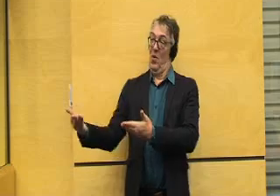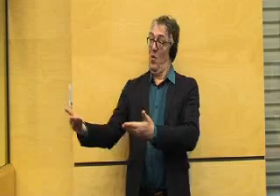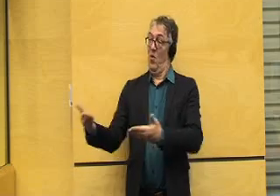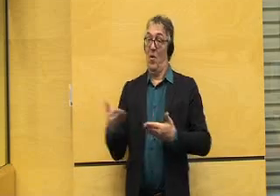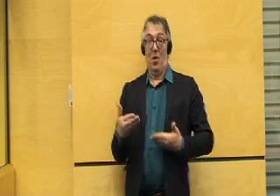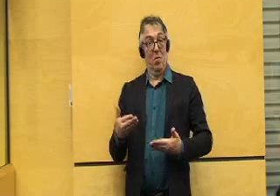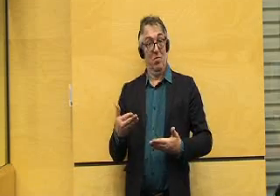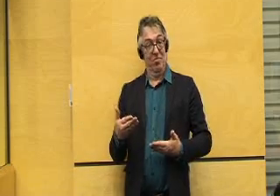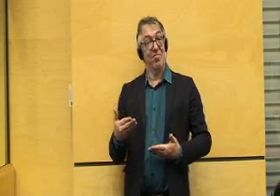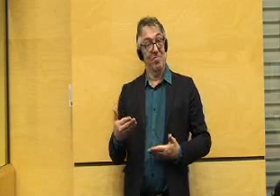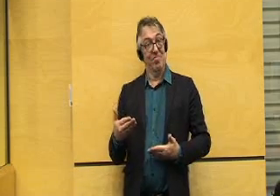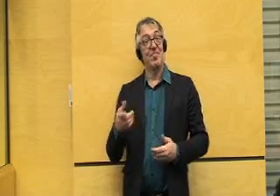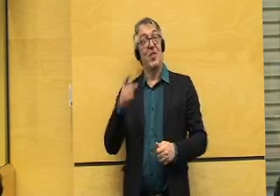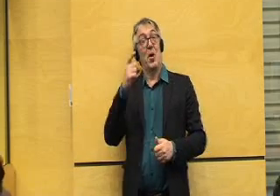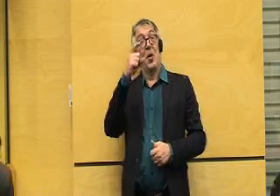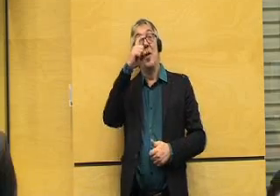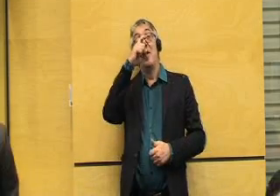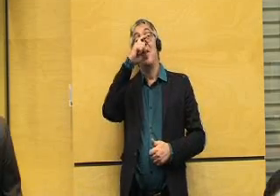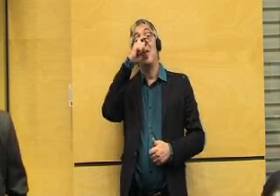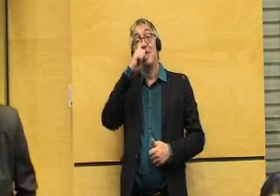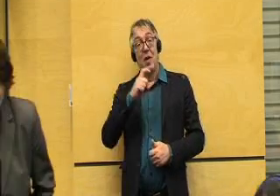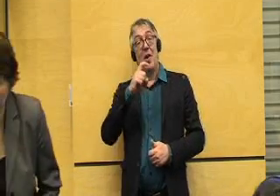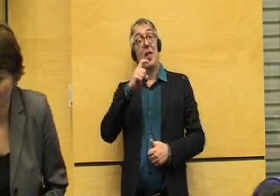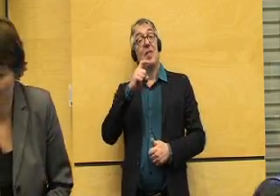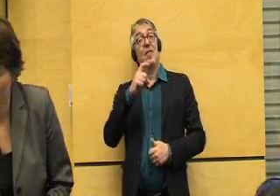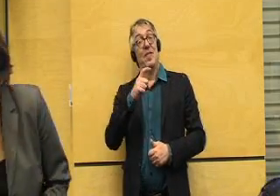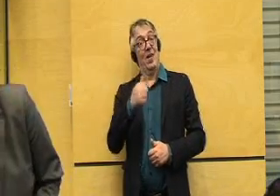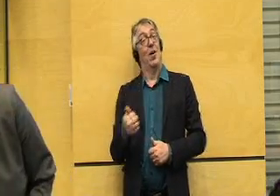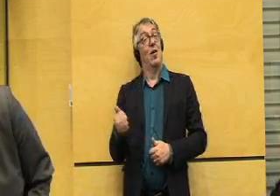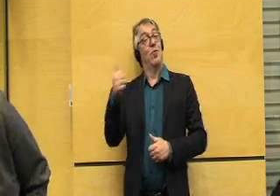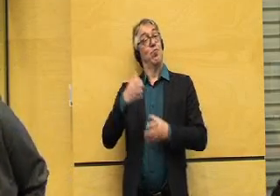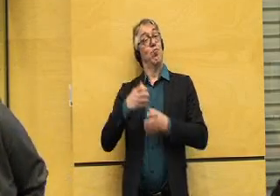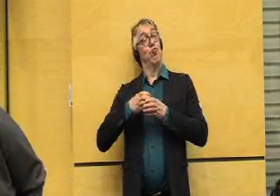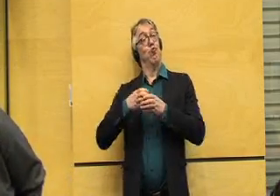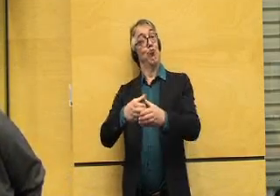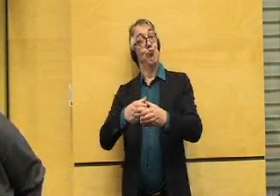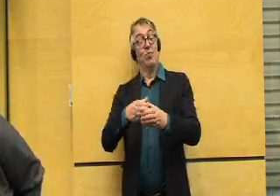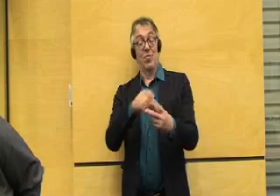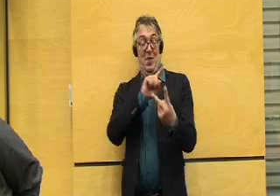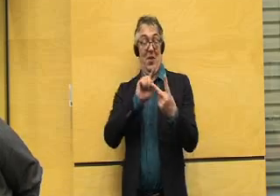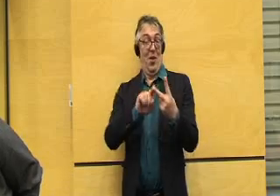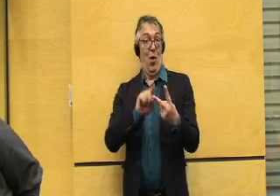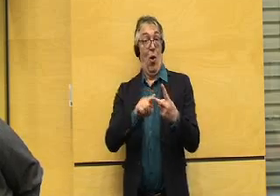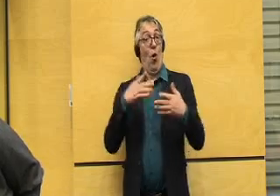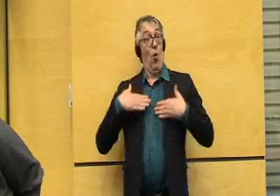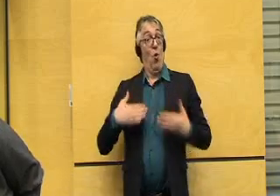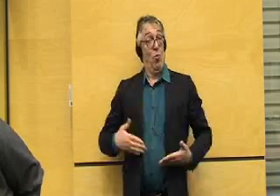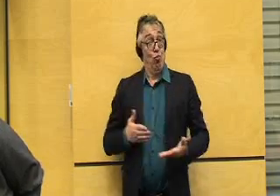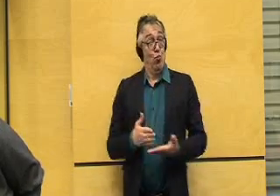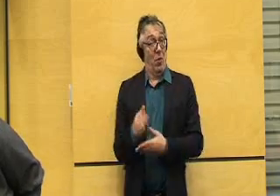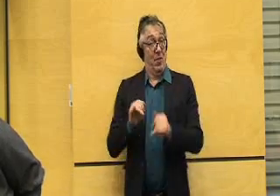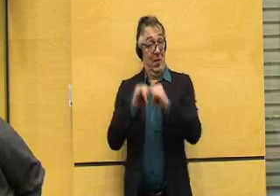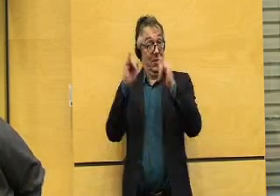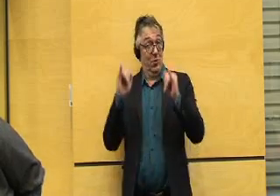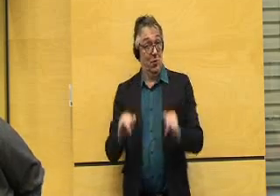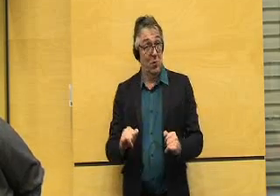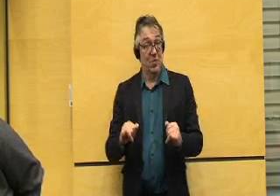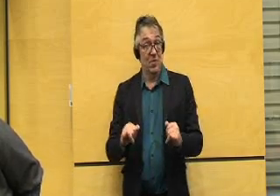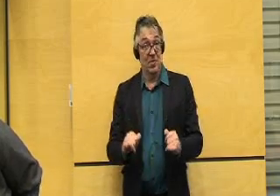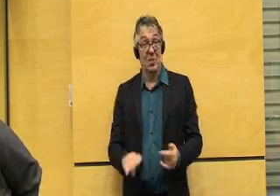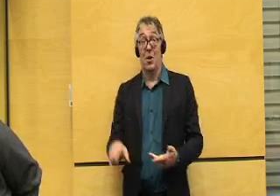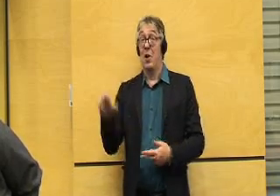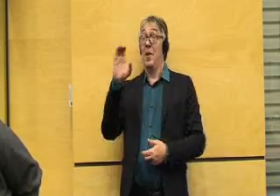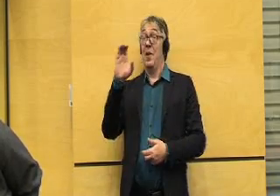delegation of the State Party, the National Human Rights Institution, colleagues from civil society